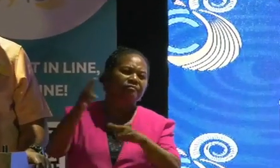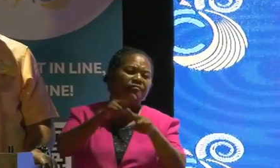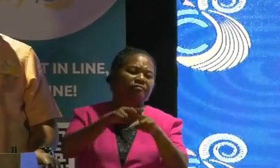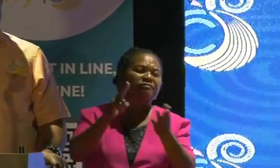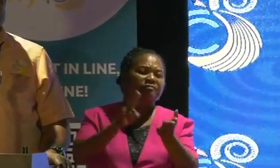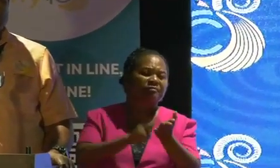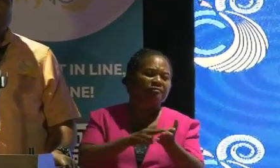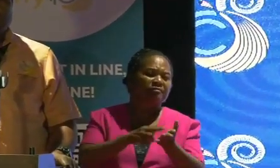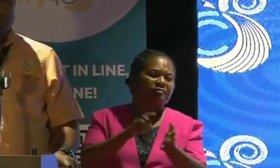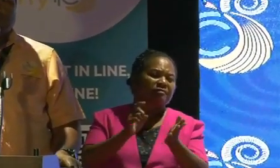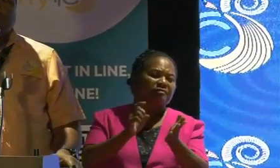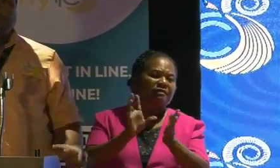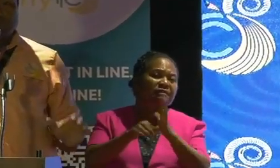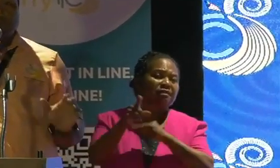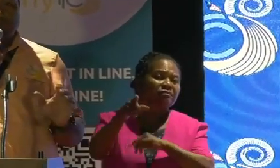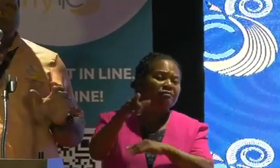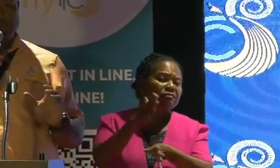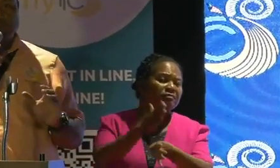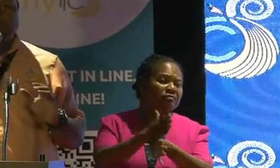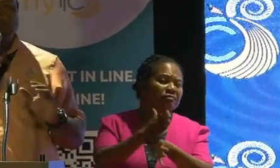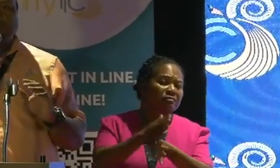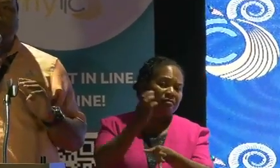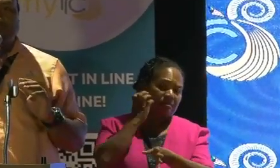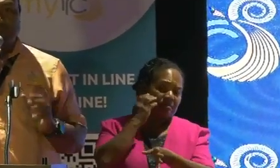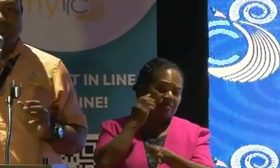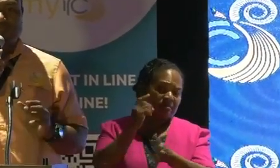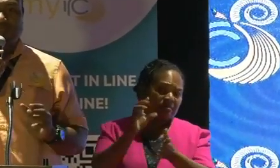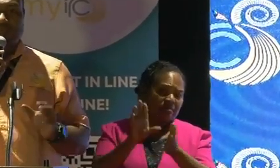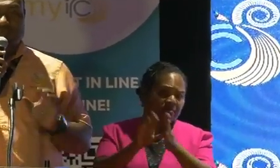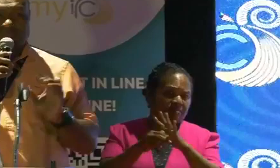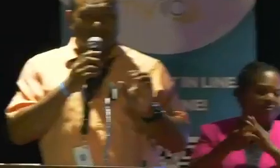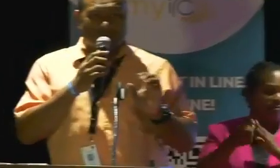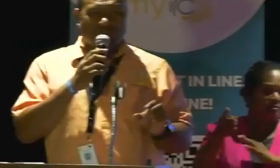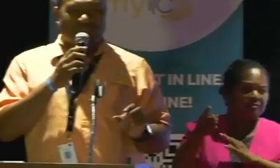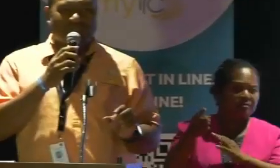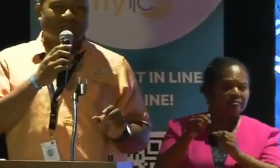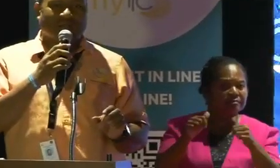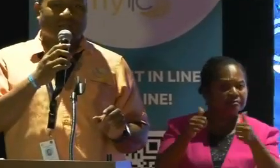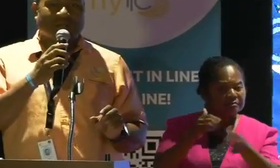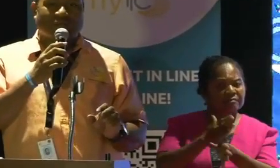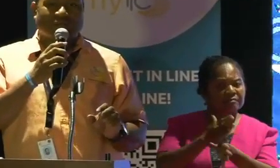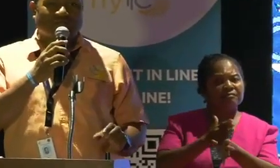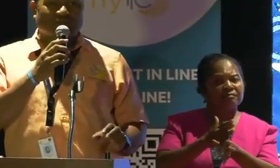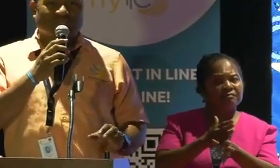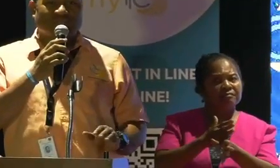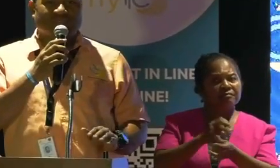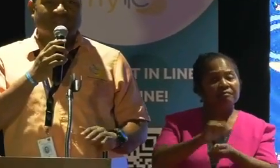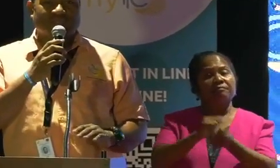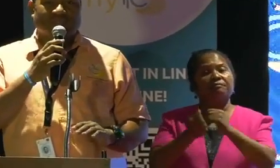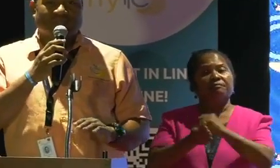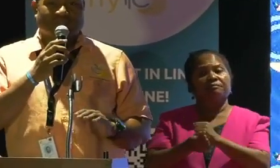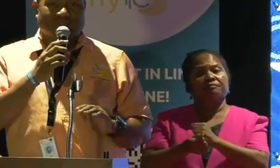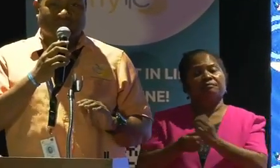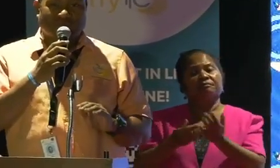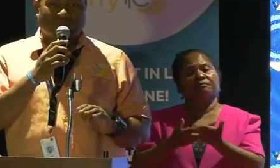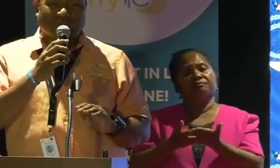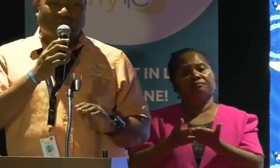were working. So when the time for payout comes, the employee contribution is